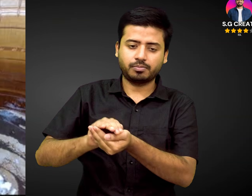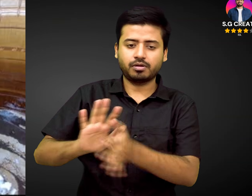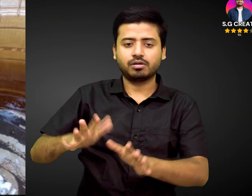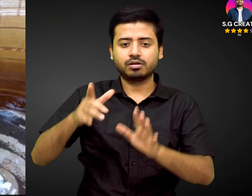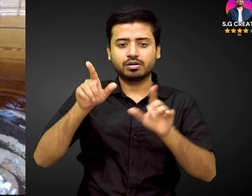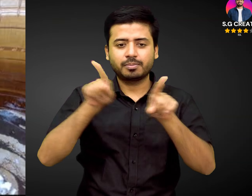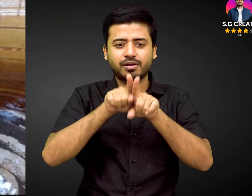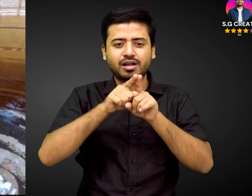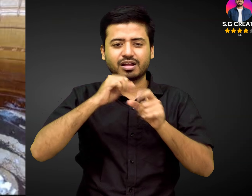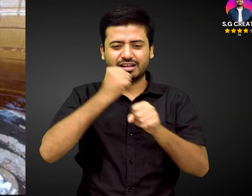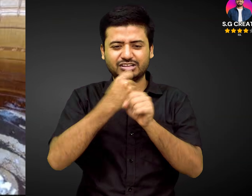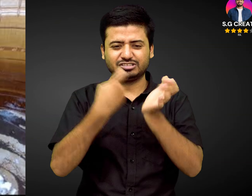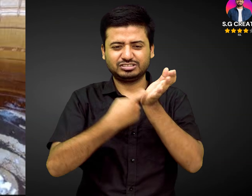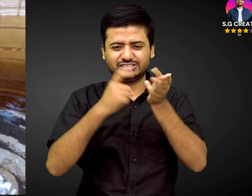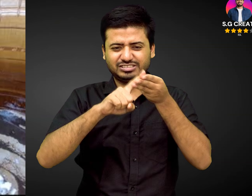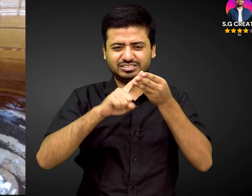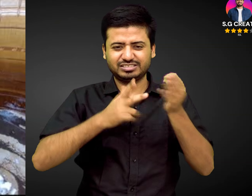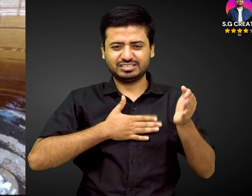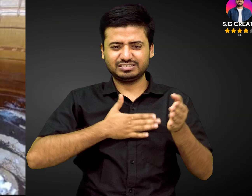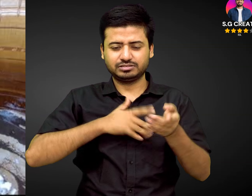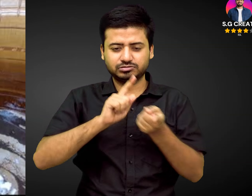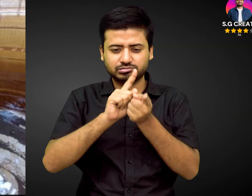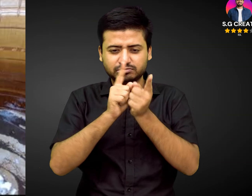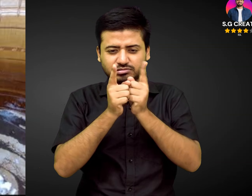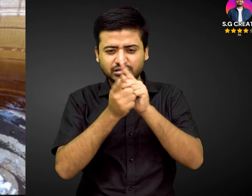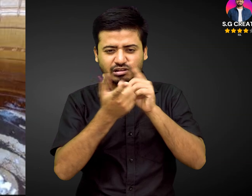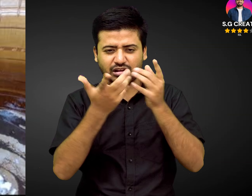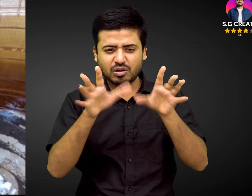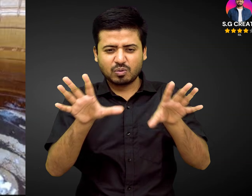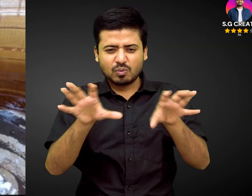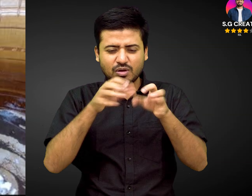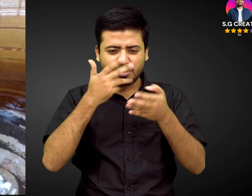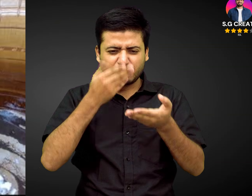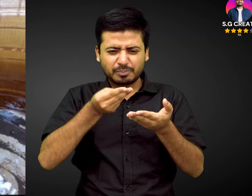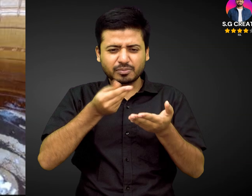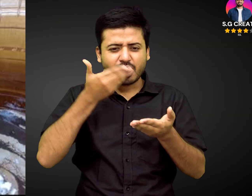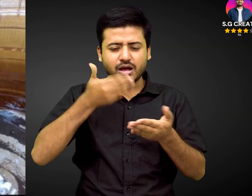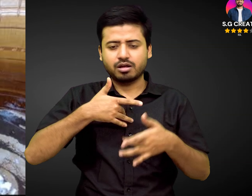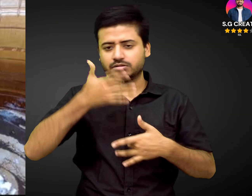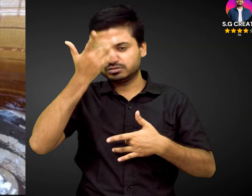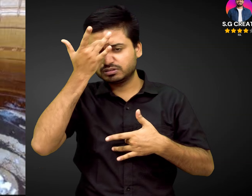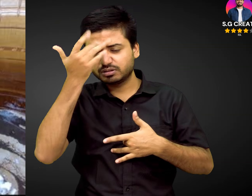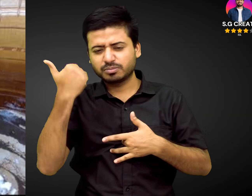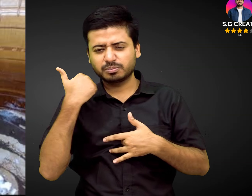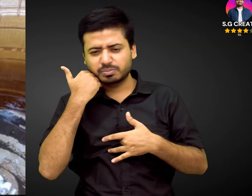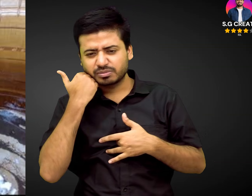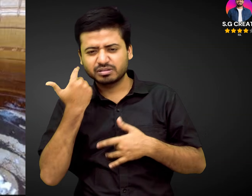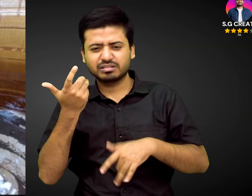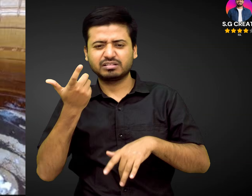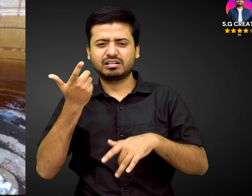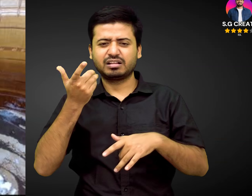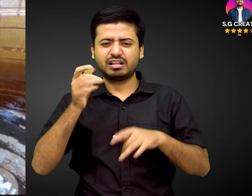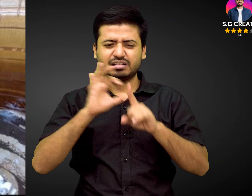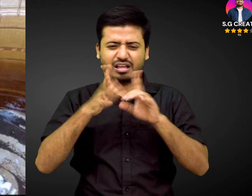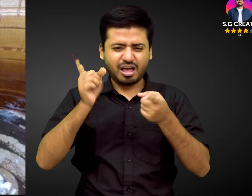frequency mechanical, bag filters, debris, physical wood fibers, silt ineffective wash or replace monthly